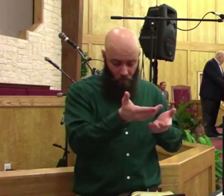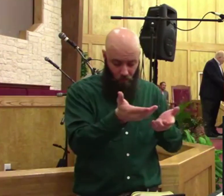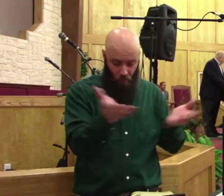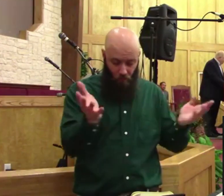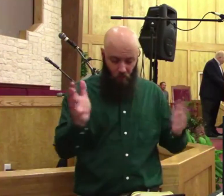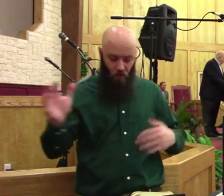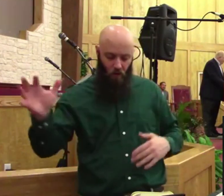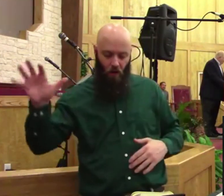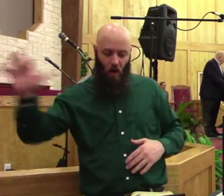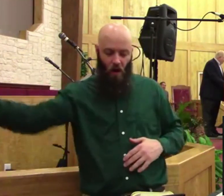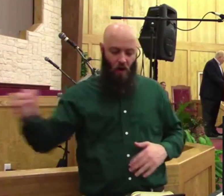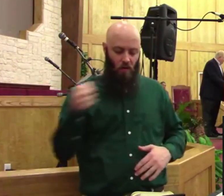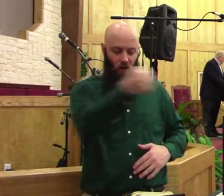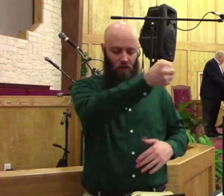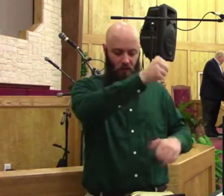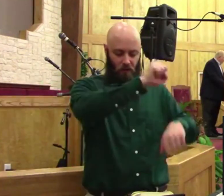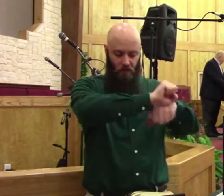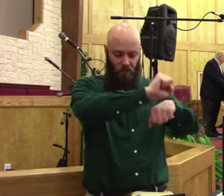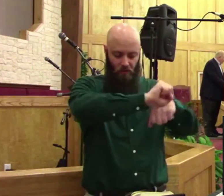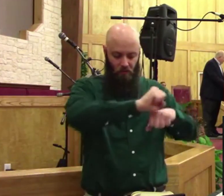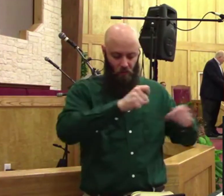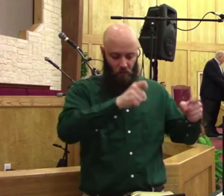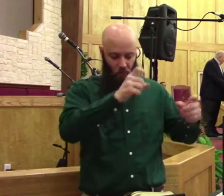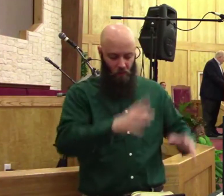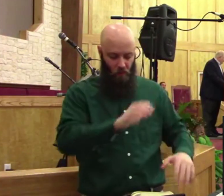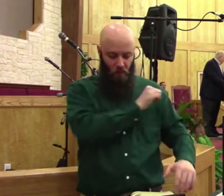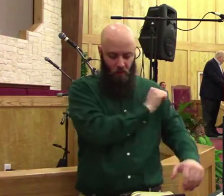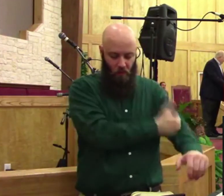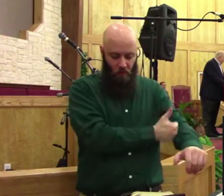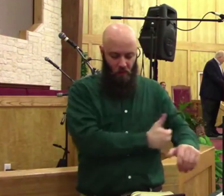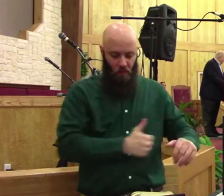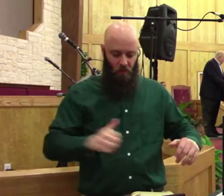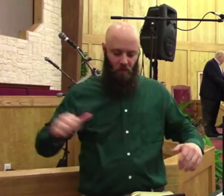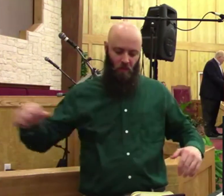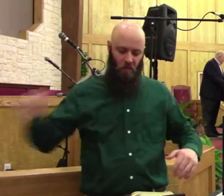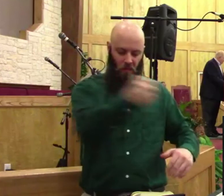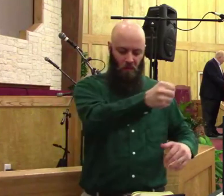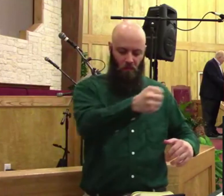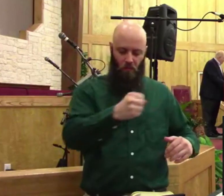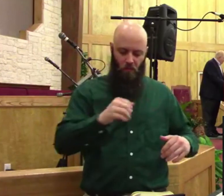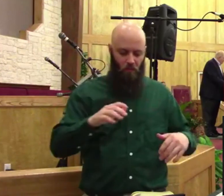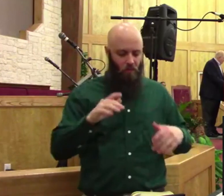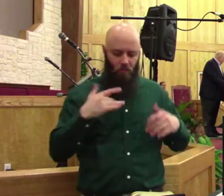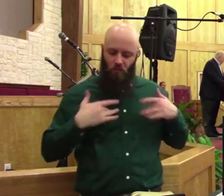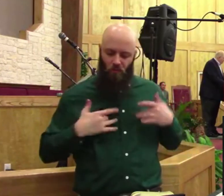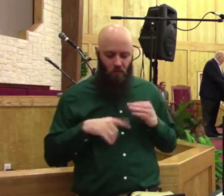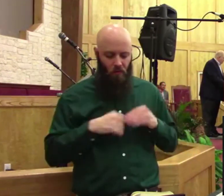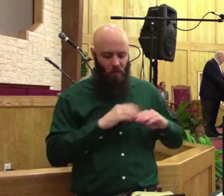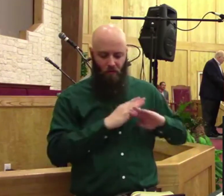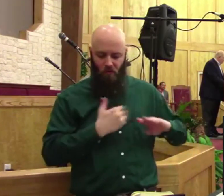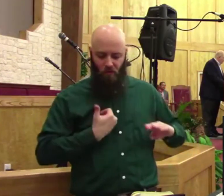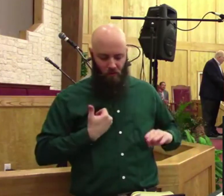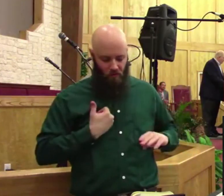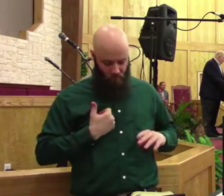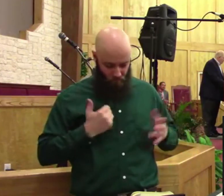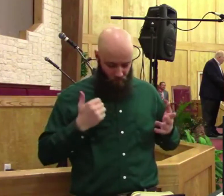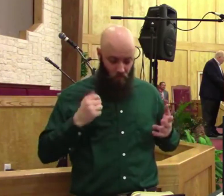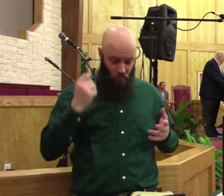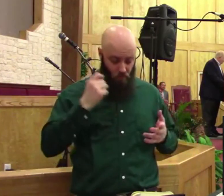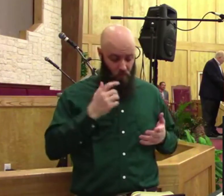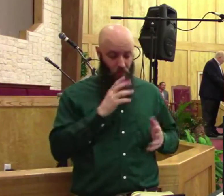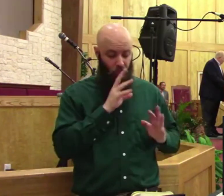to him, "Teacher, tell my brother to divide the inheritance with me." But he said to him, "Man, who made me a judge or arbitrator over